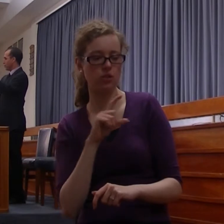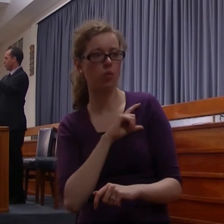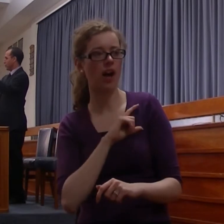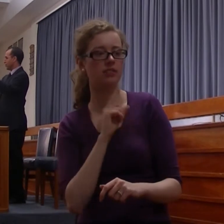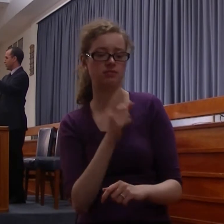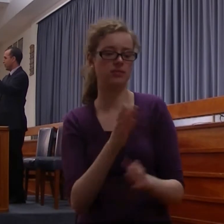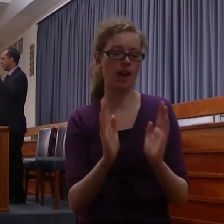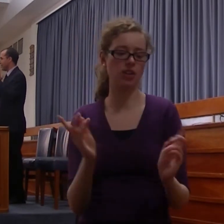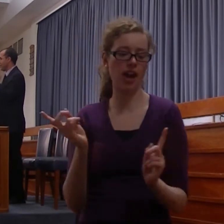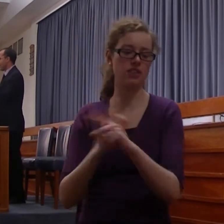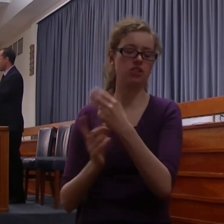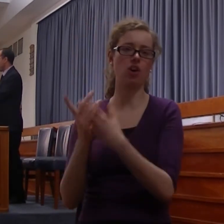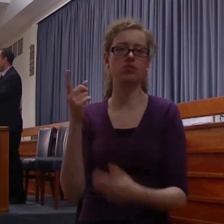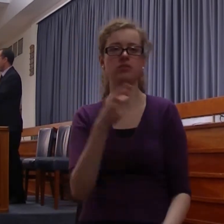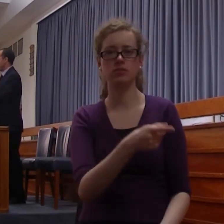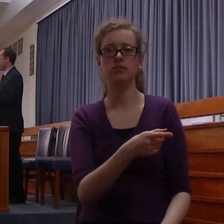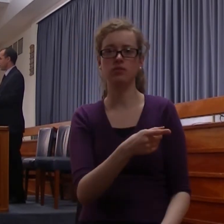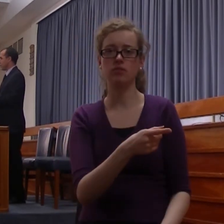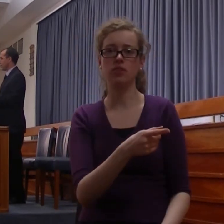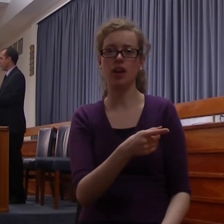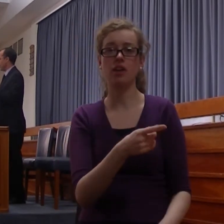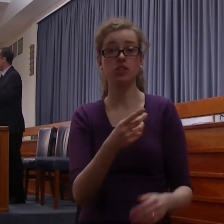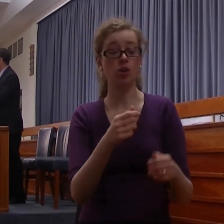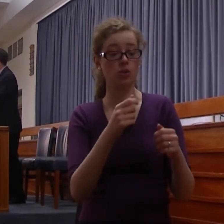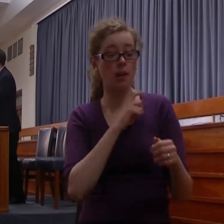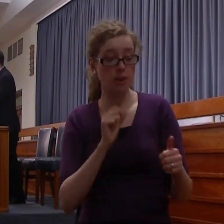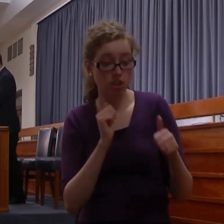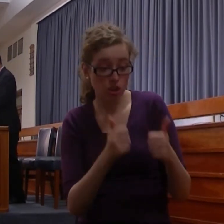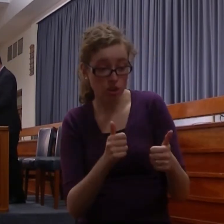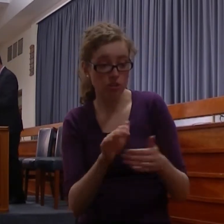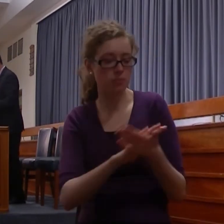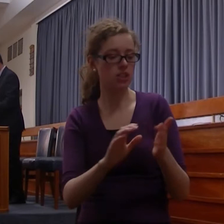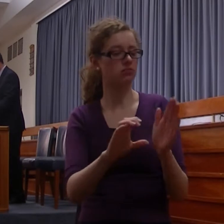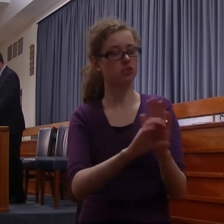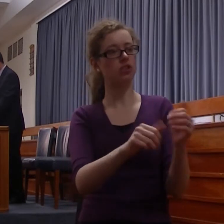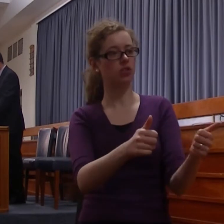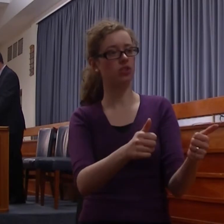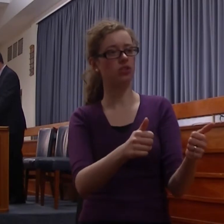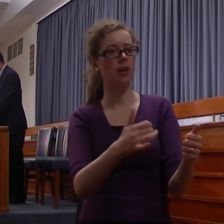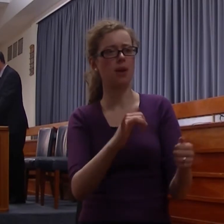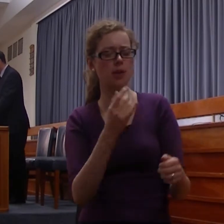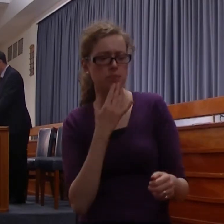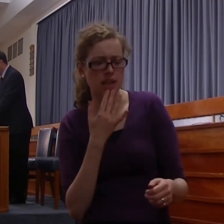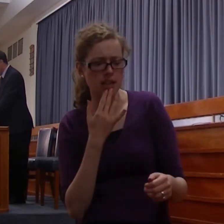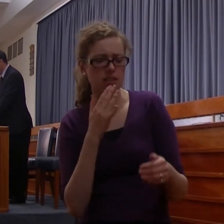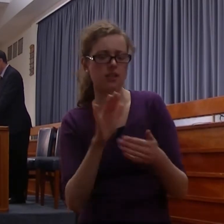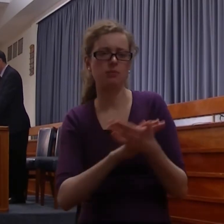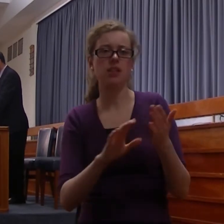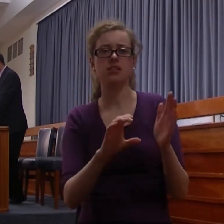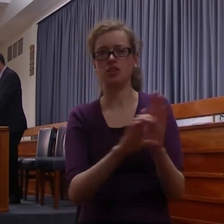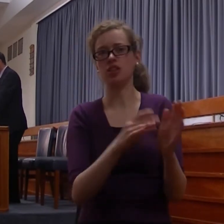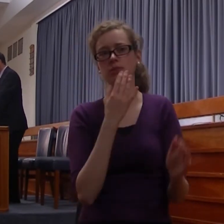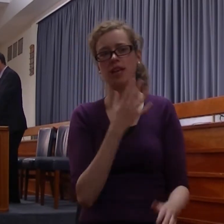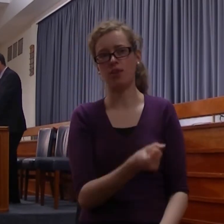the pastor is supposed to be the representative of the church before the Lord. And if he is well, the